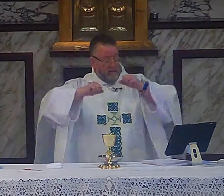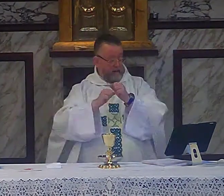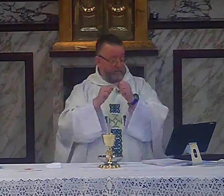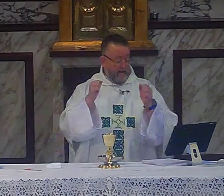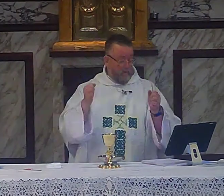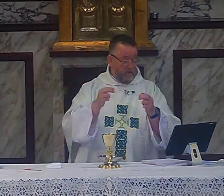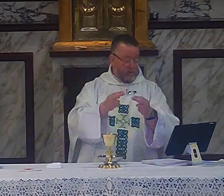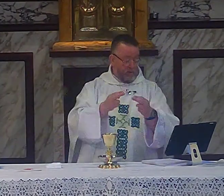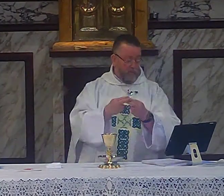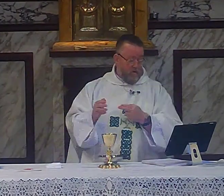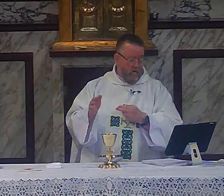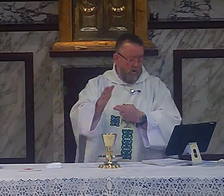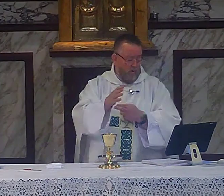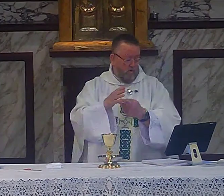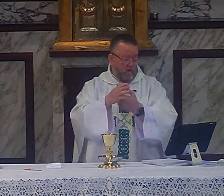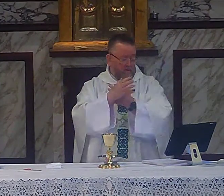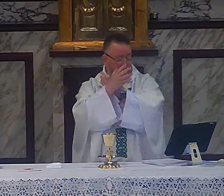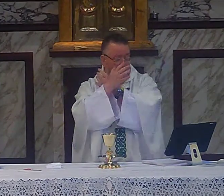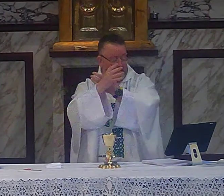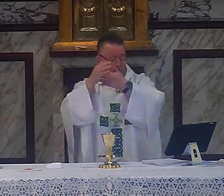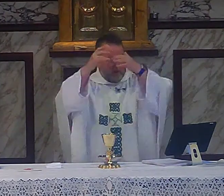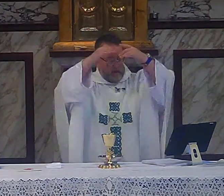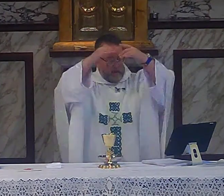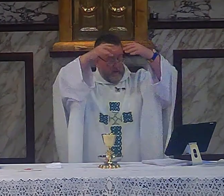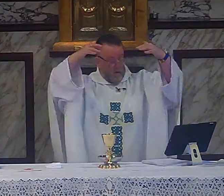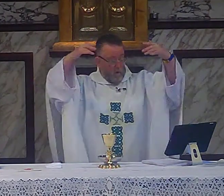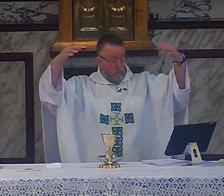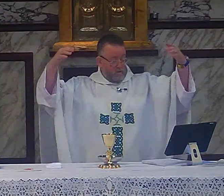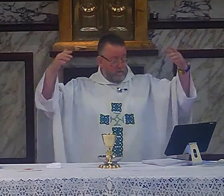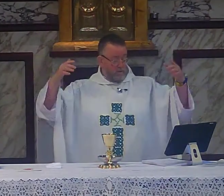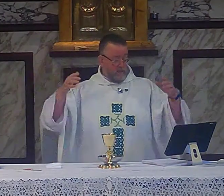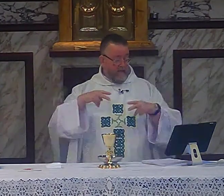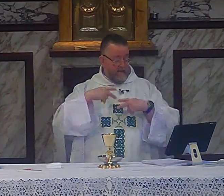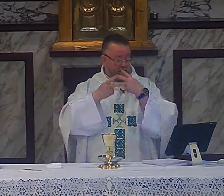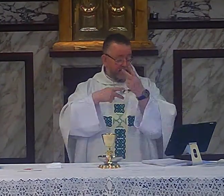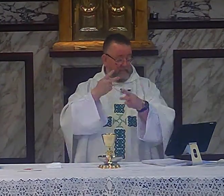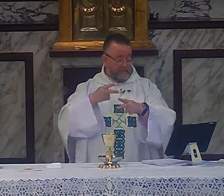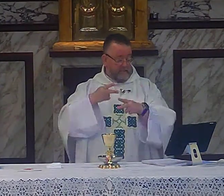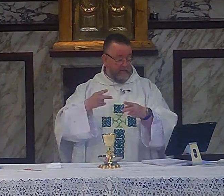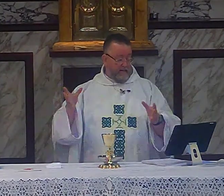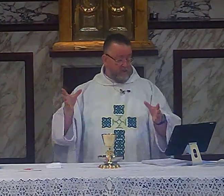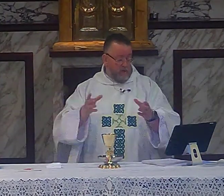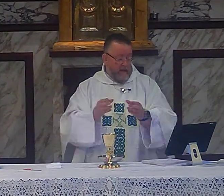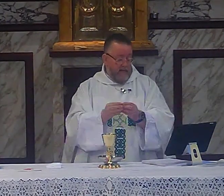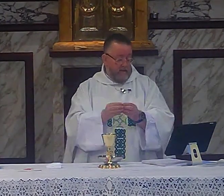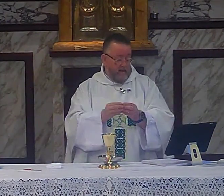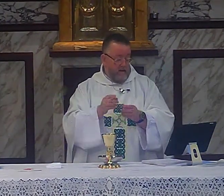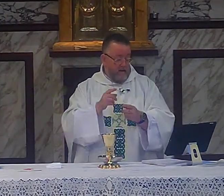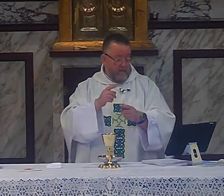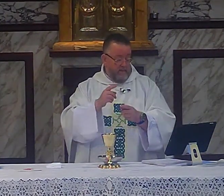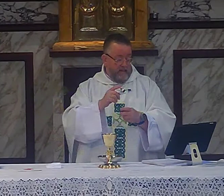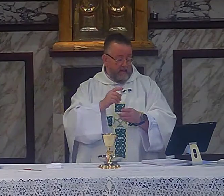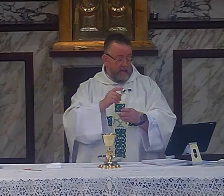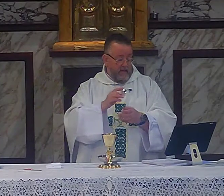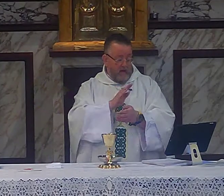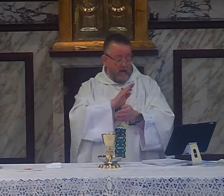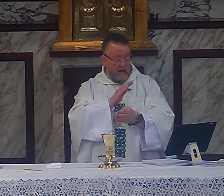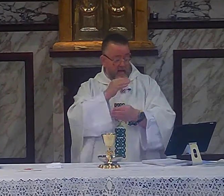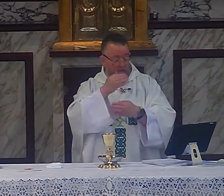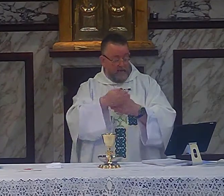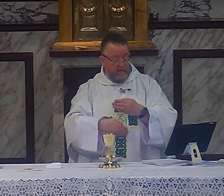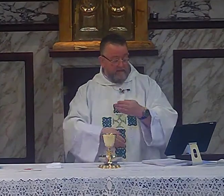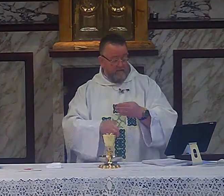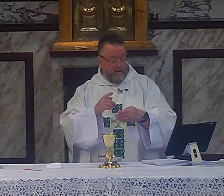heavenly powers with all of the angelic hosts sing together